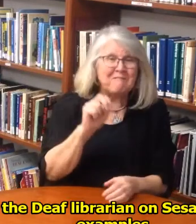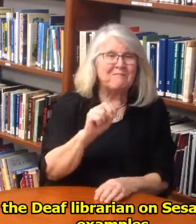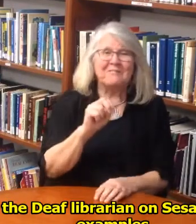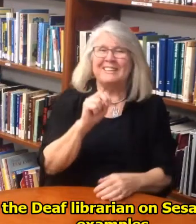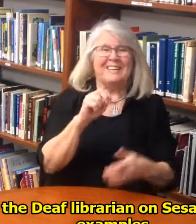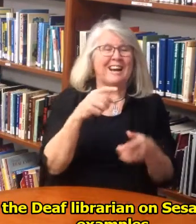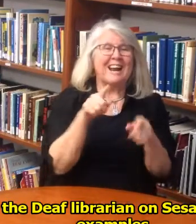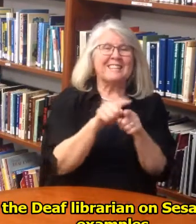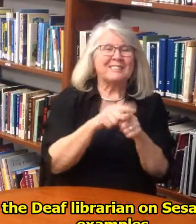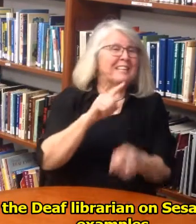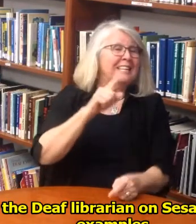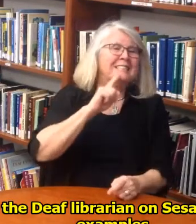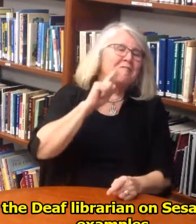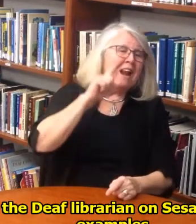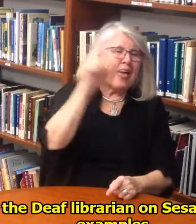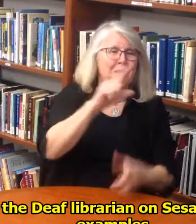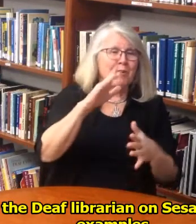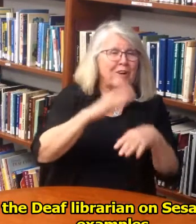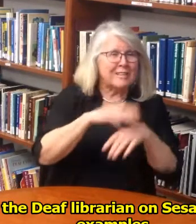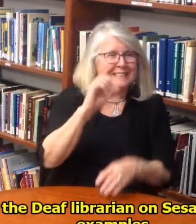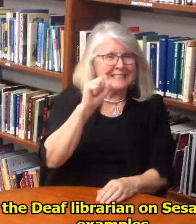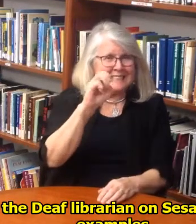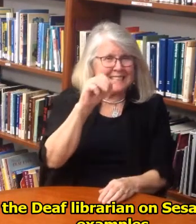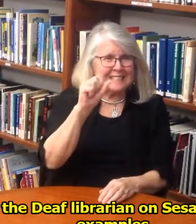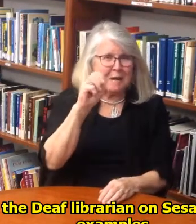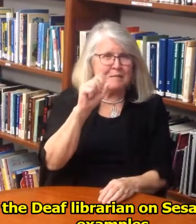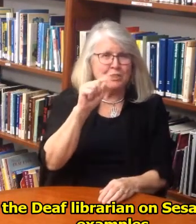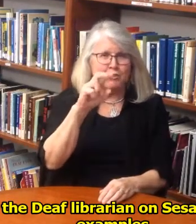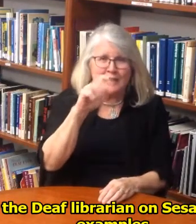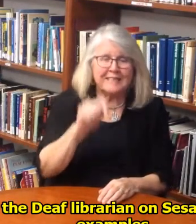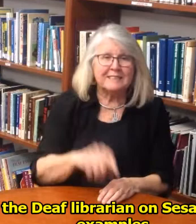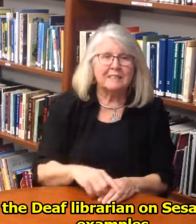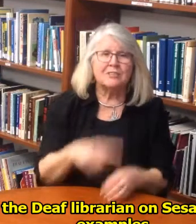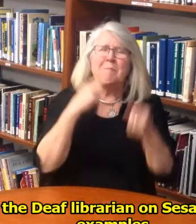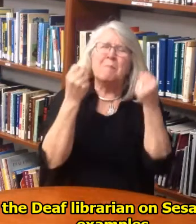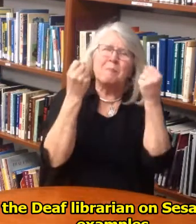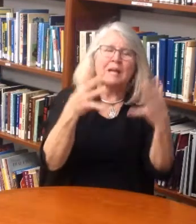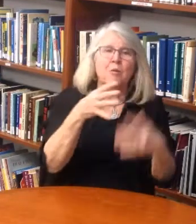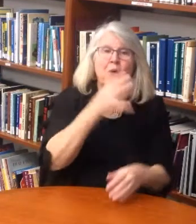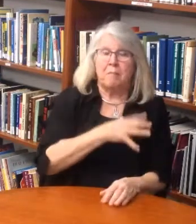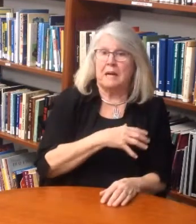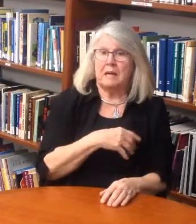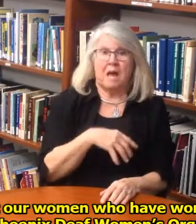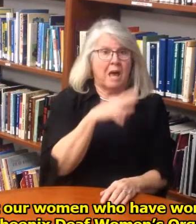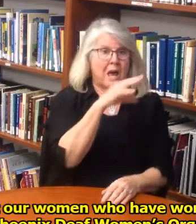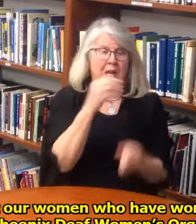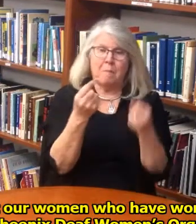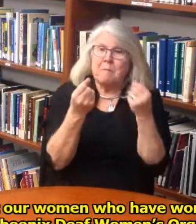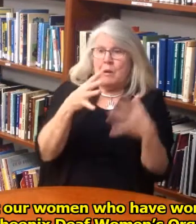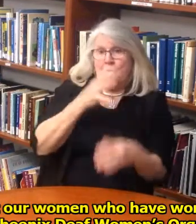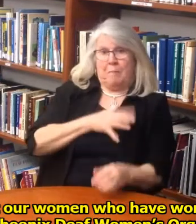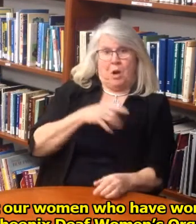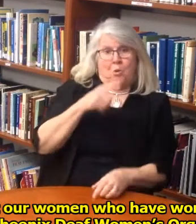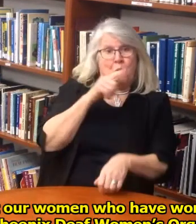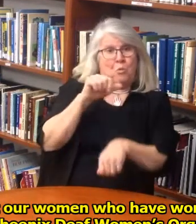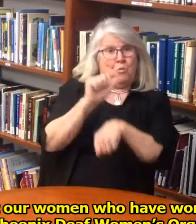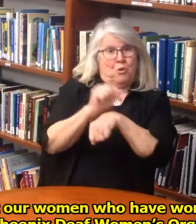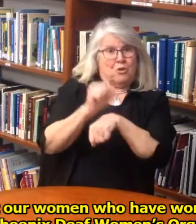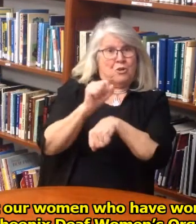Linda Bove was the deaf librarian on Sesame Street. So many examples. And we've got our